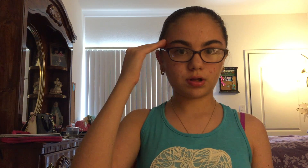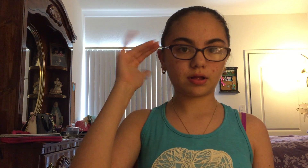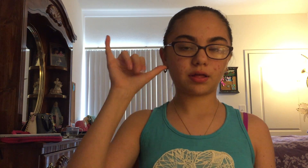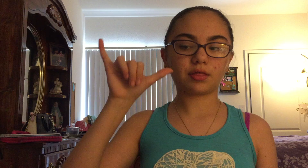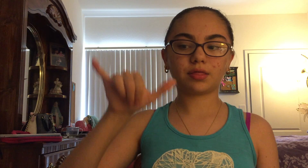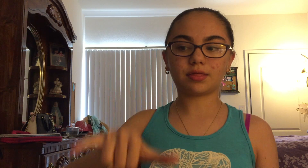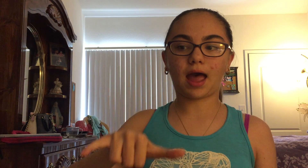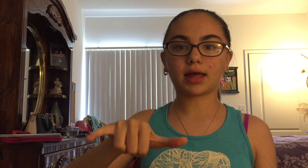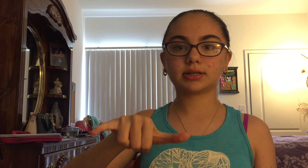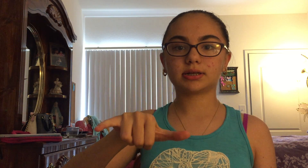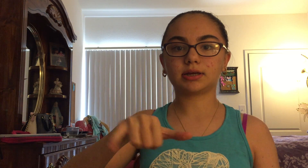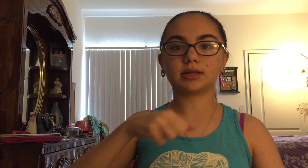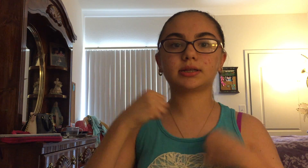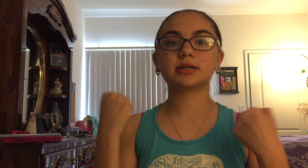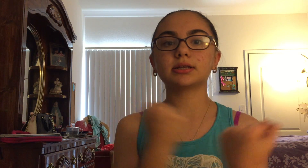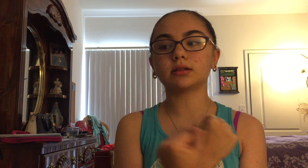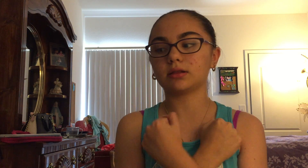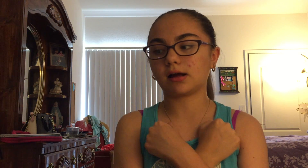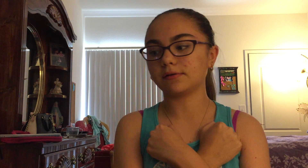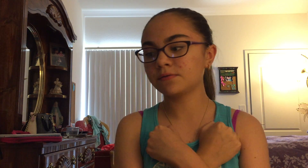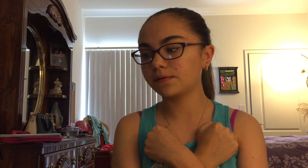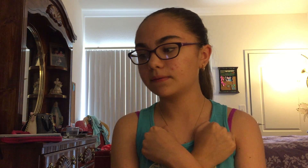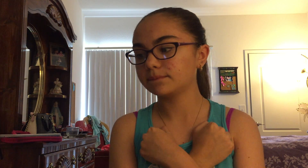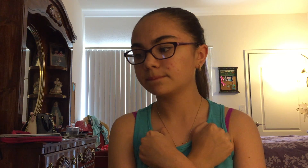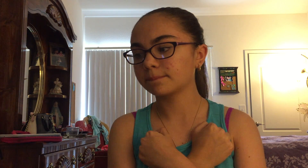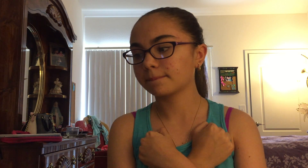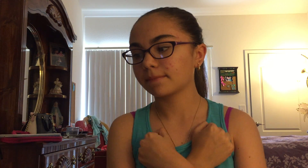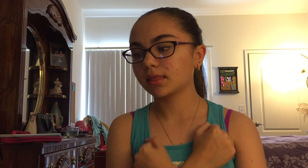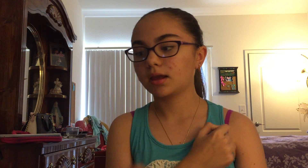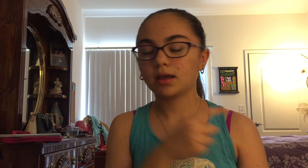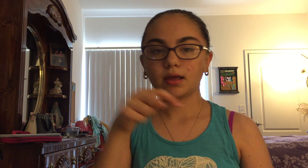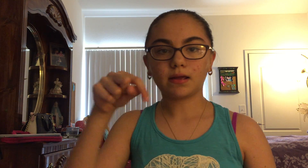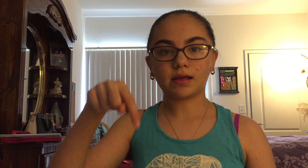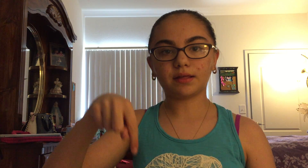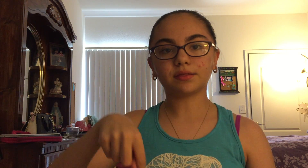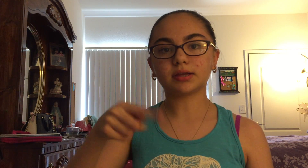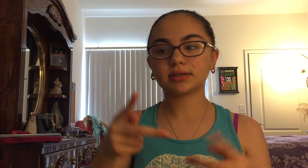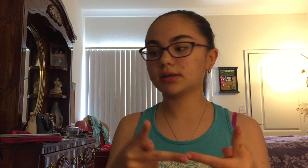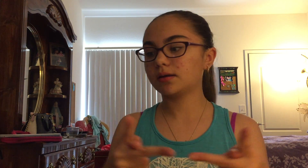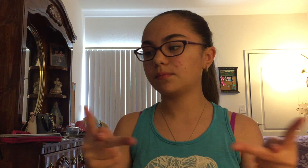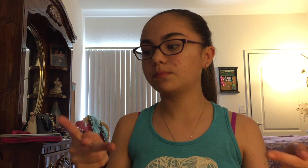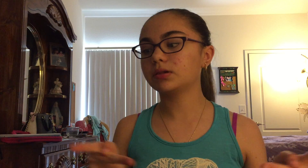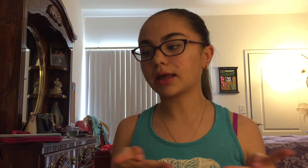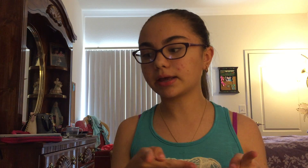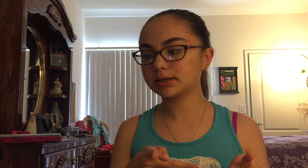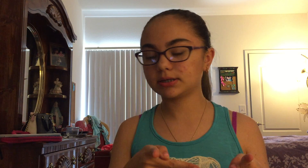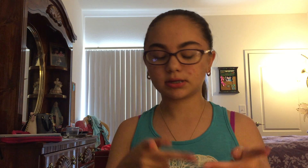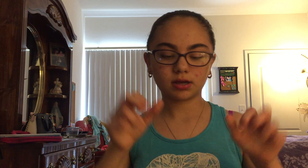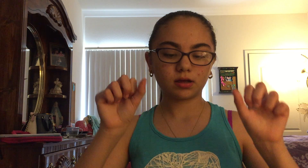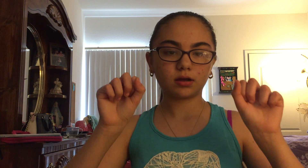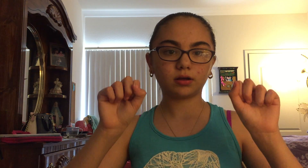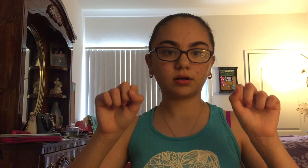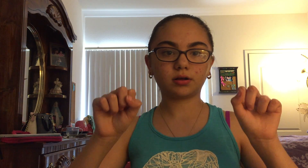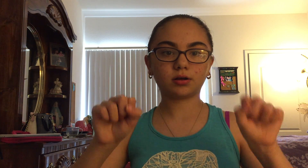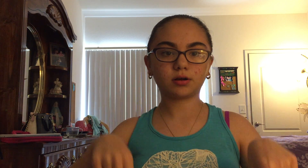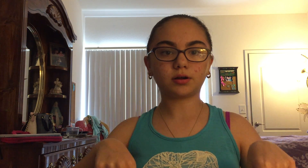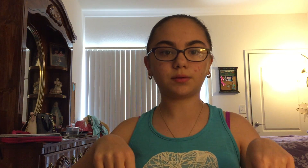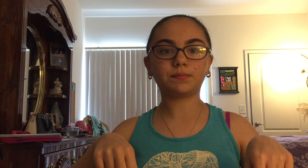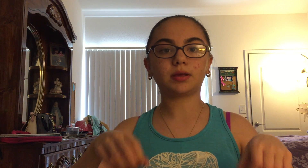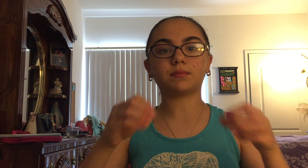that it is love and this place could be